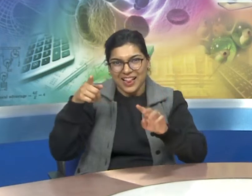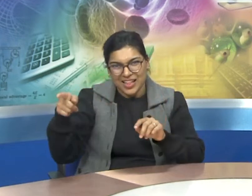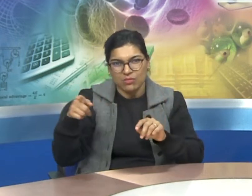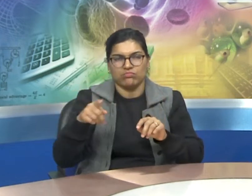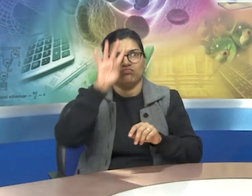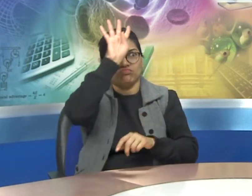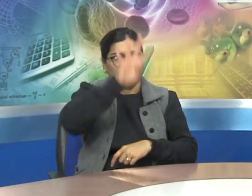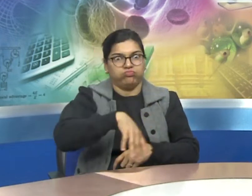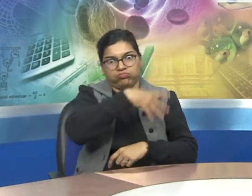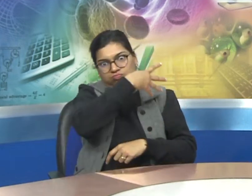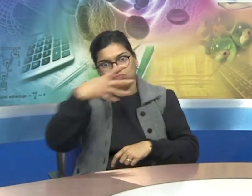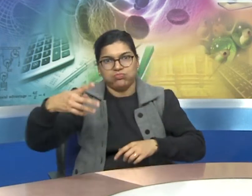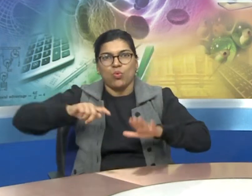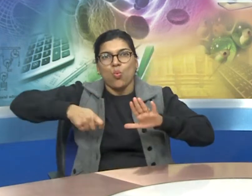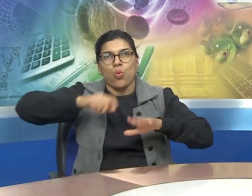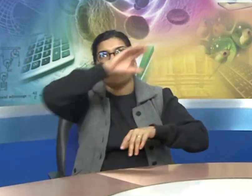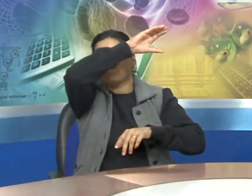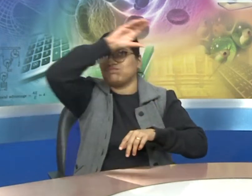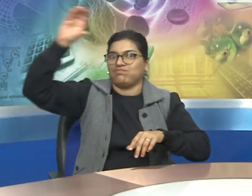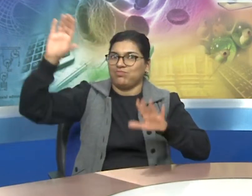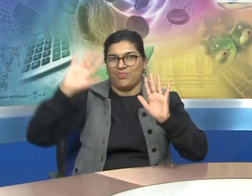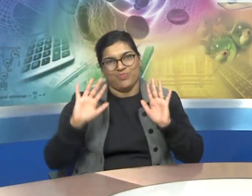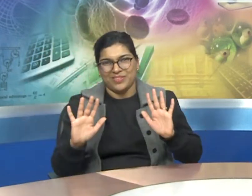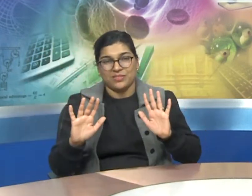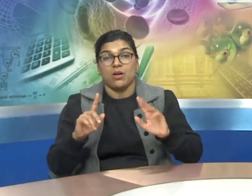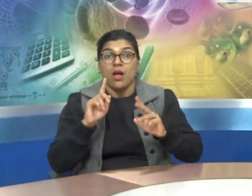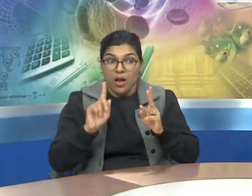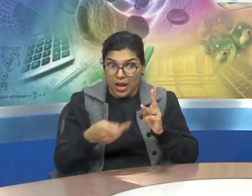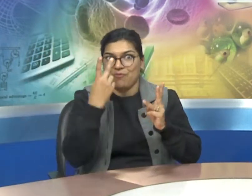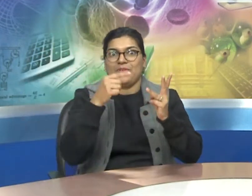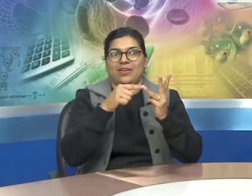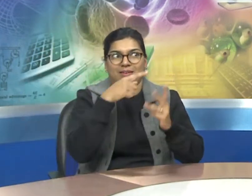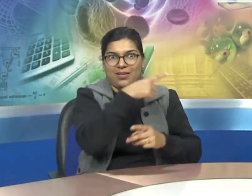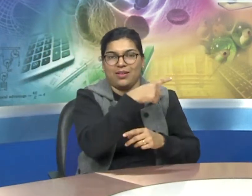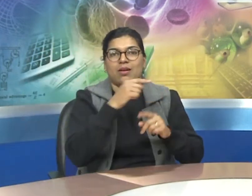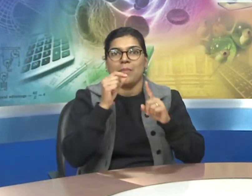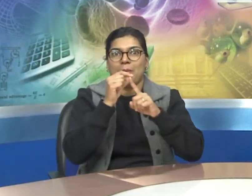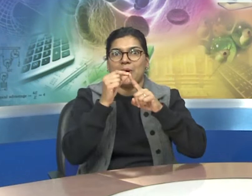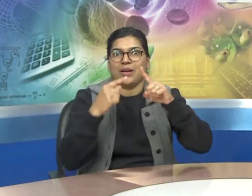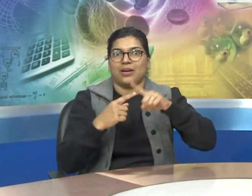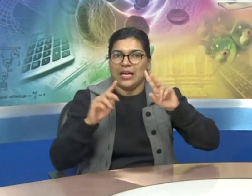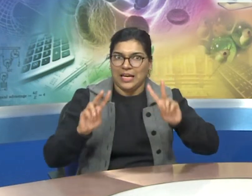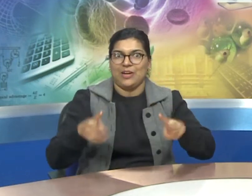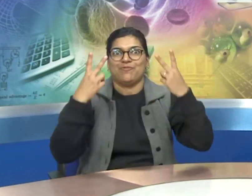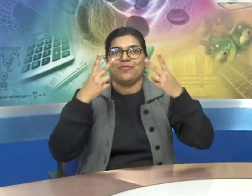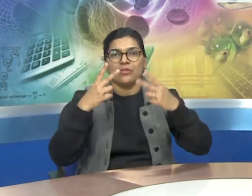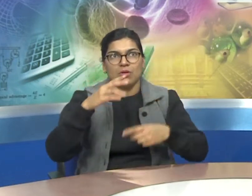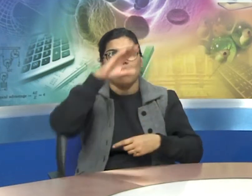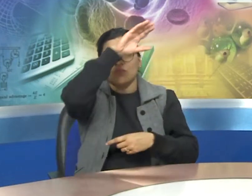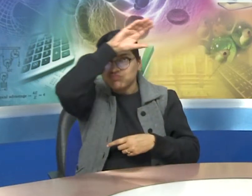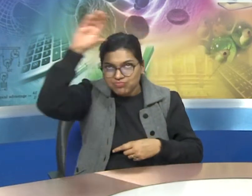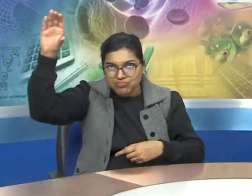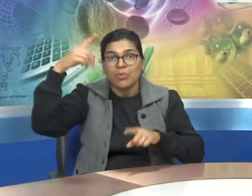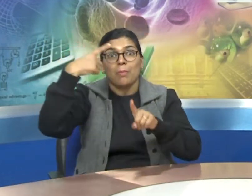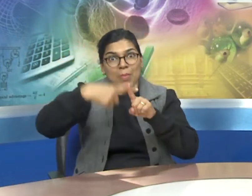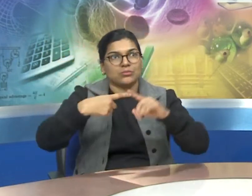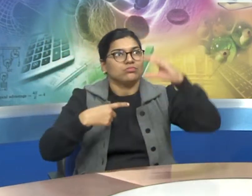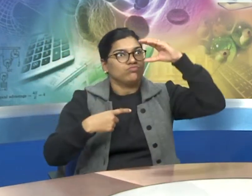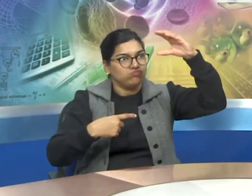the pop-up which will come in front of you would be different,